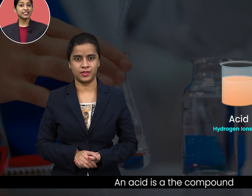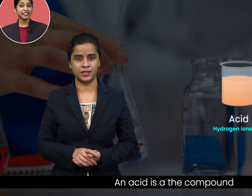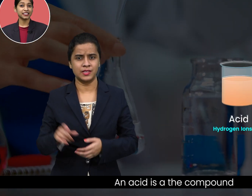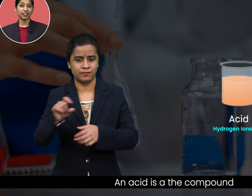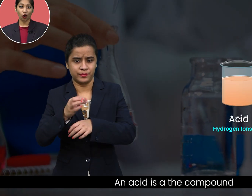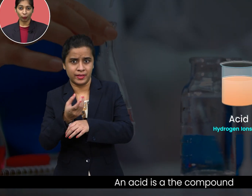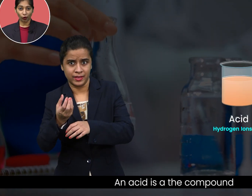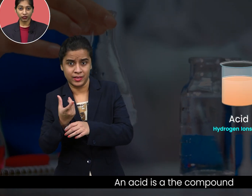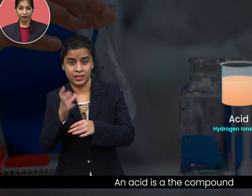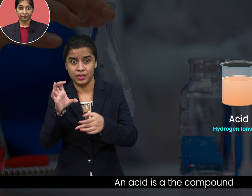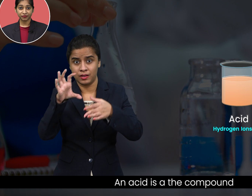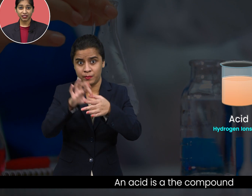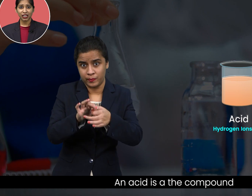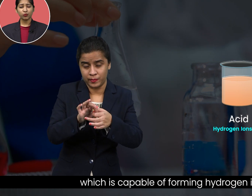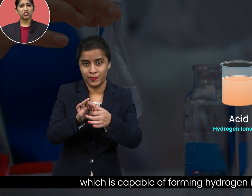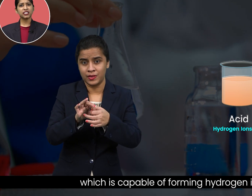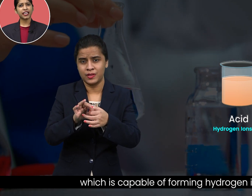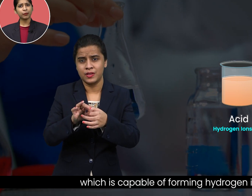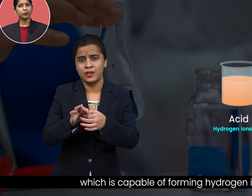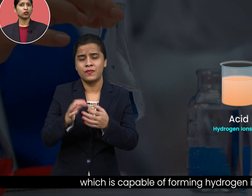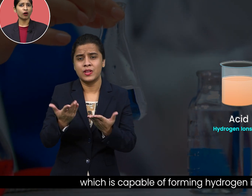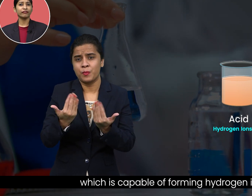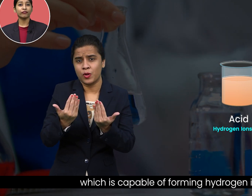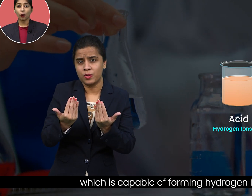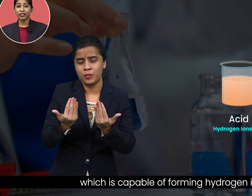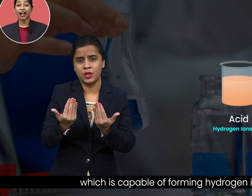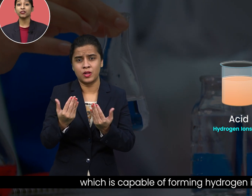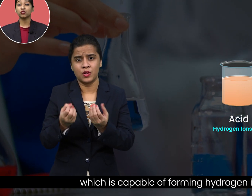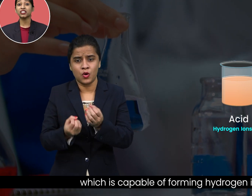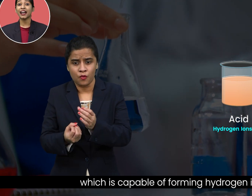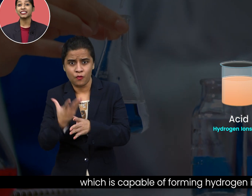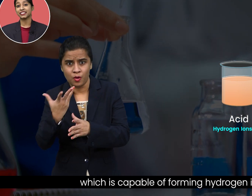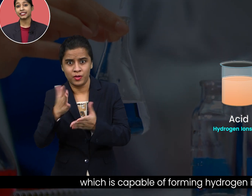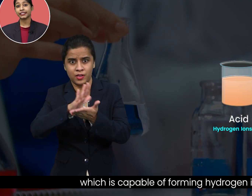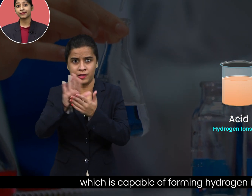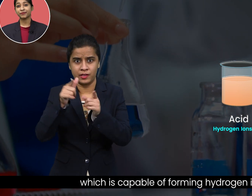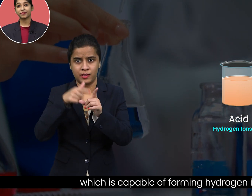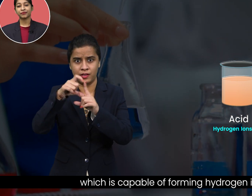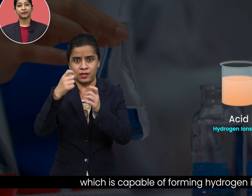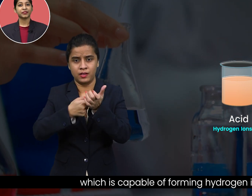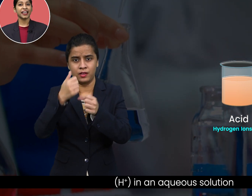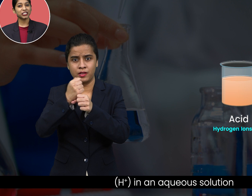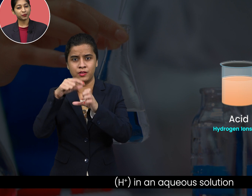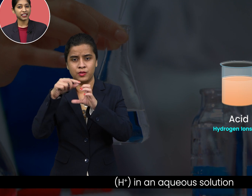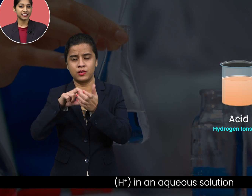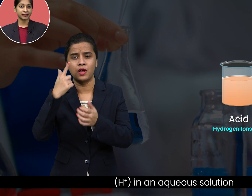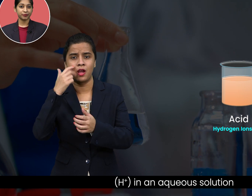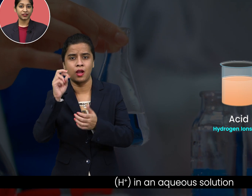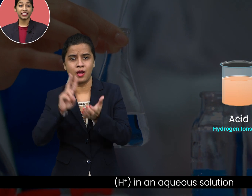An acid is the compound which is capable of forming hydrogen ions,